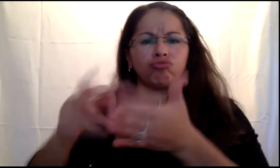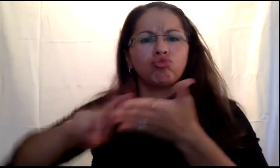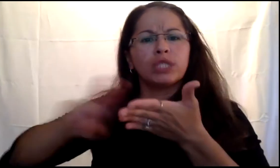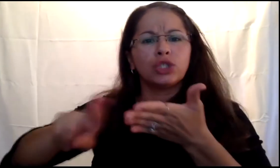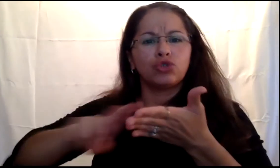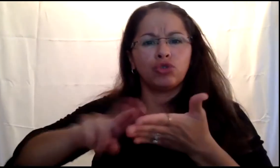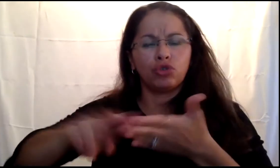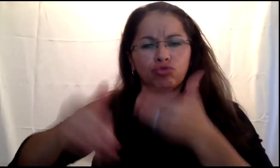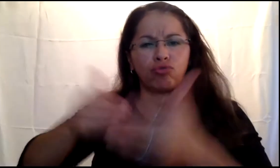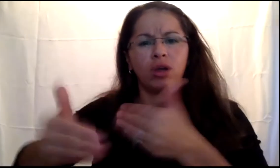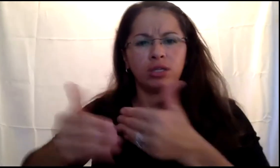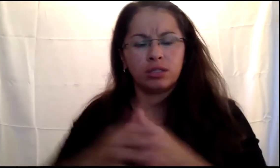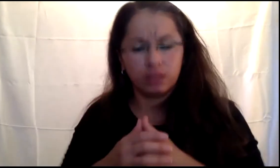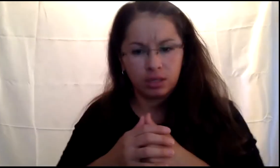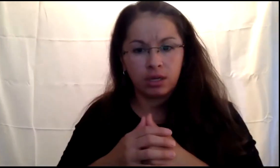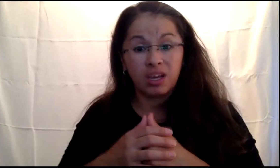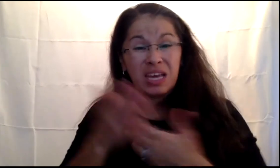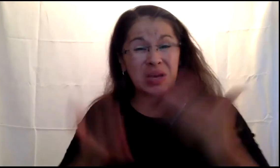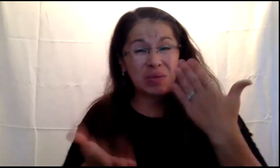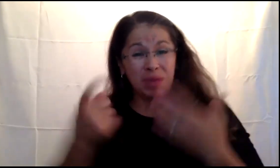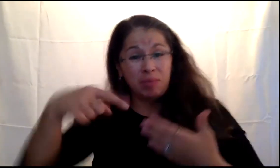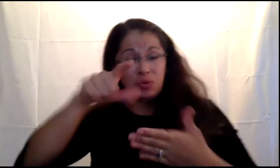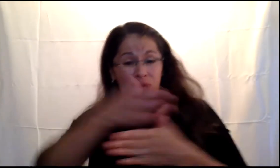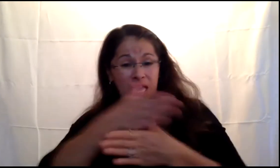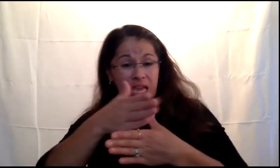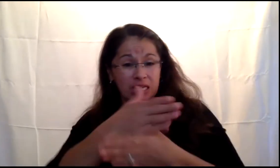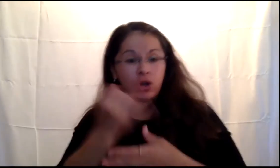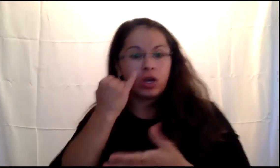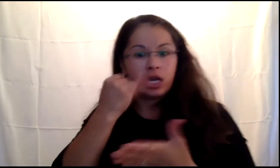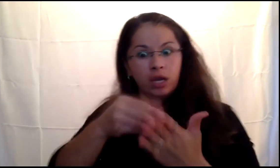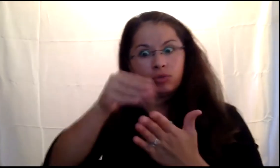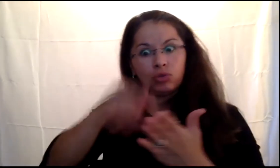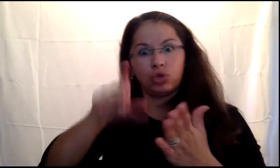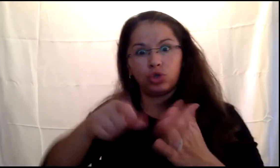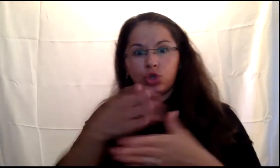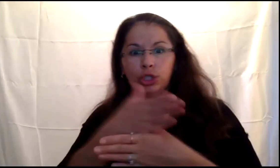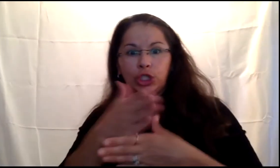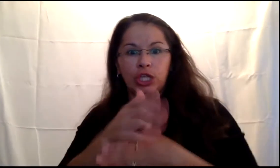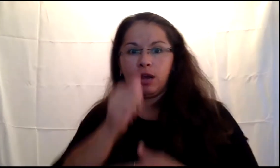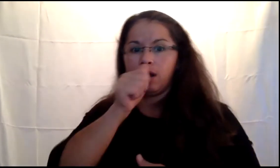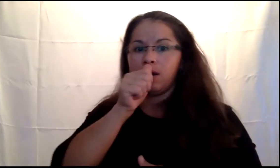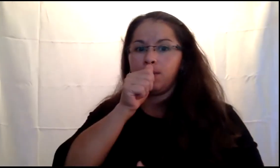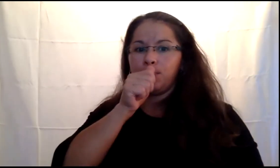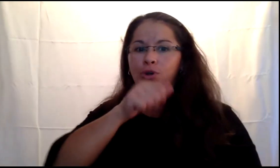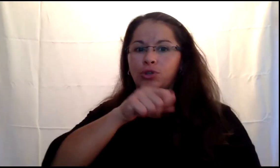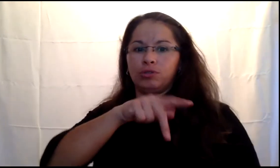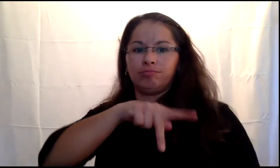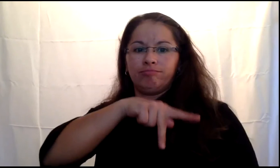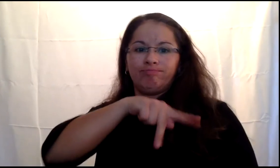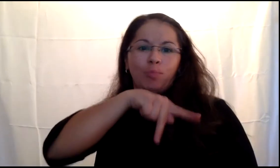a student should share personal information about their status on social media or in their application. I think that's an important conversation for us to share